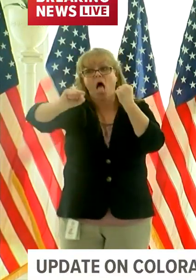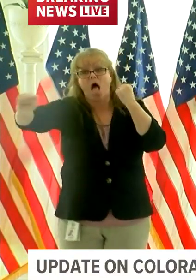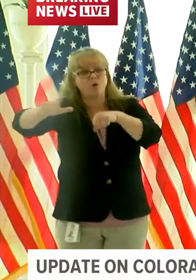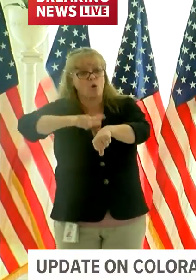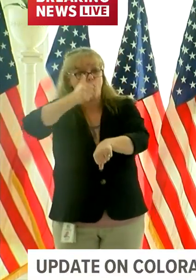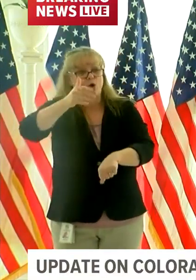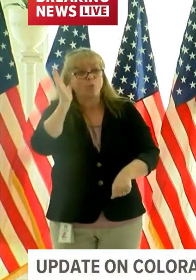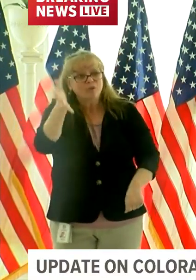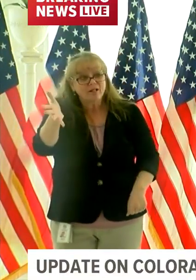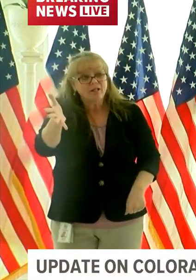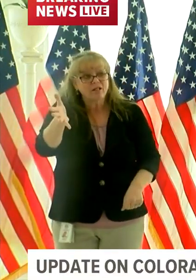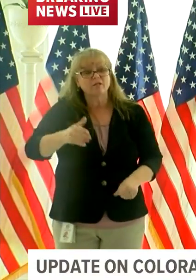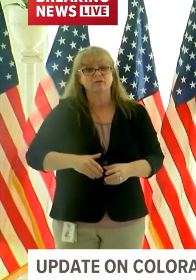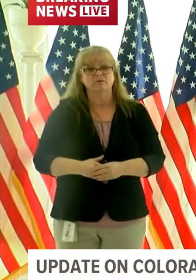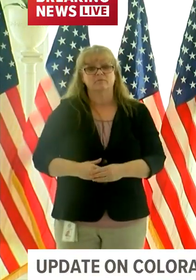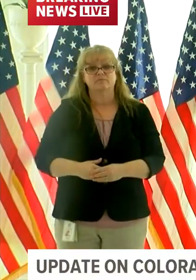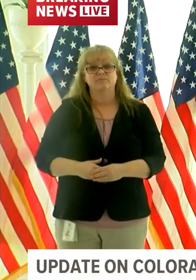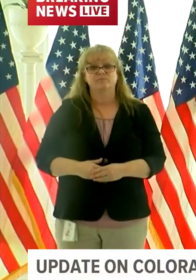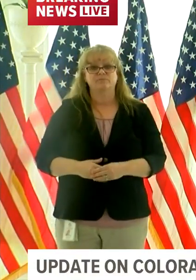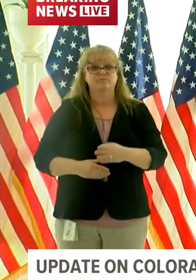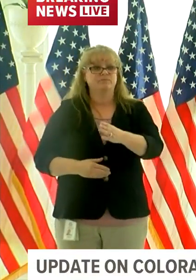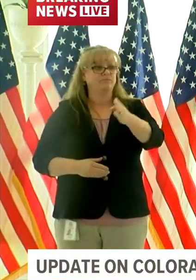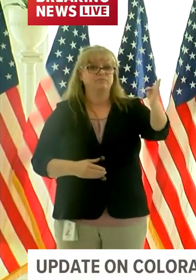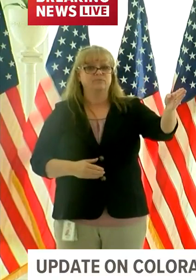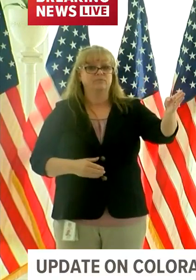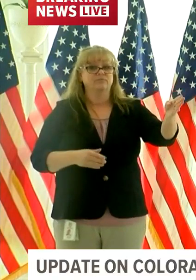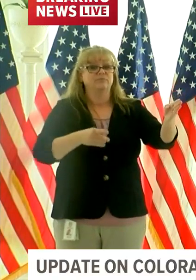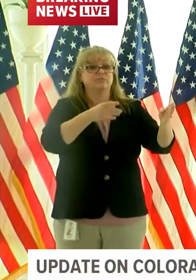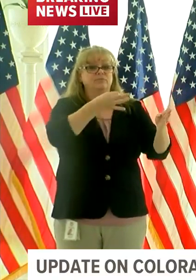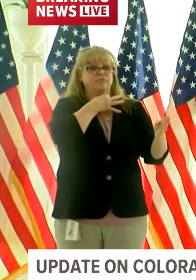they just want, are you aware that showings are not